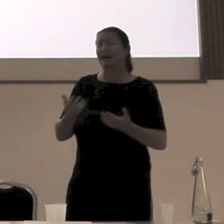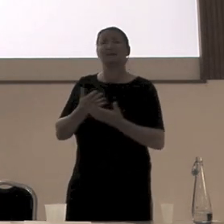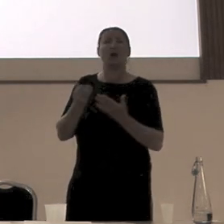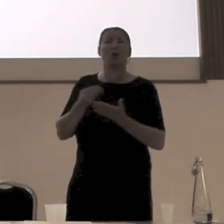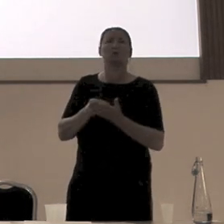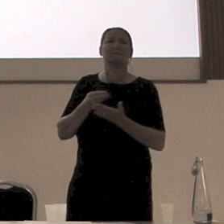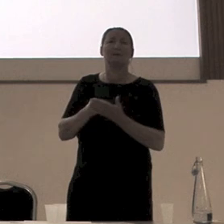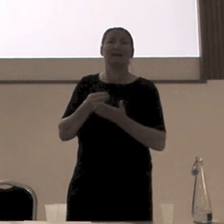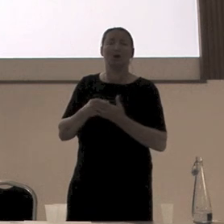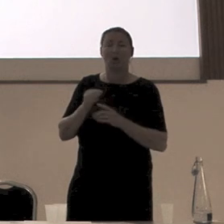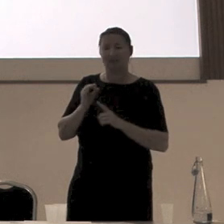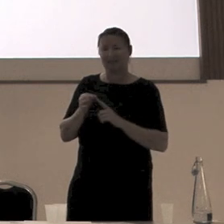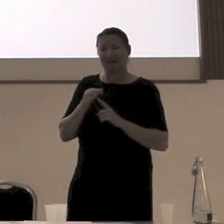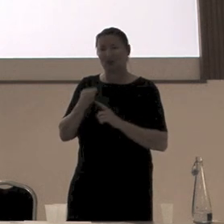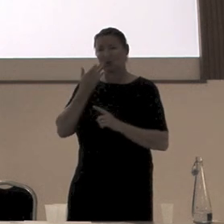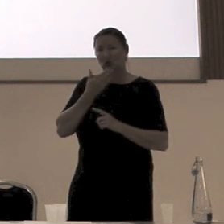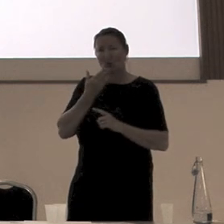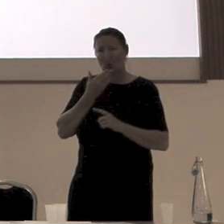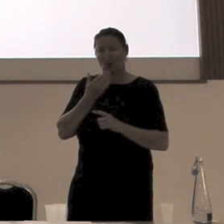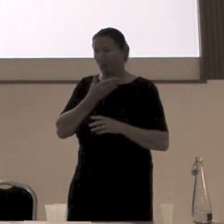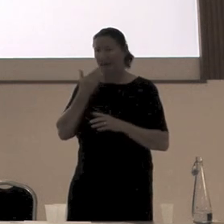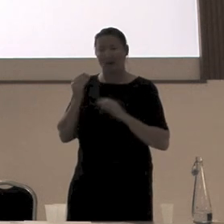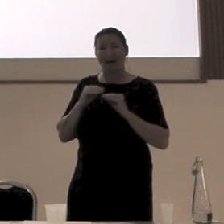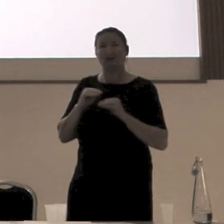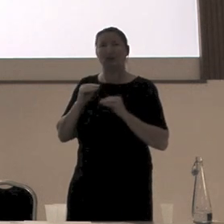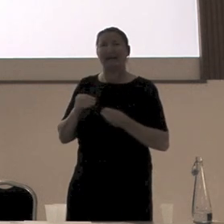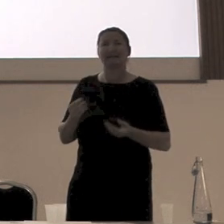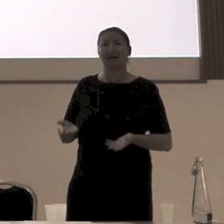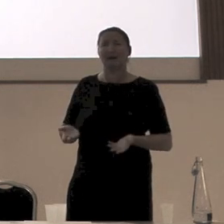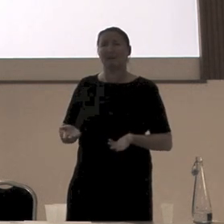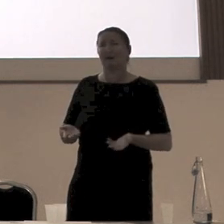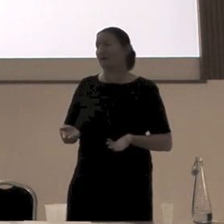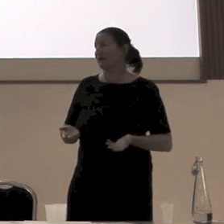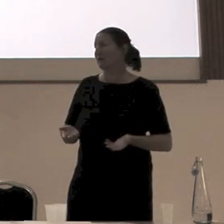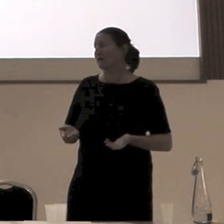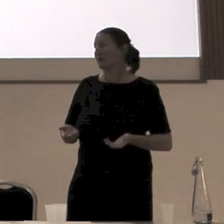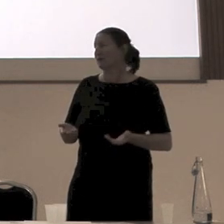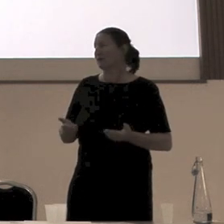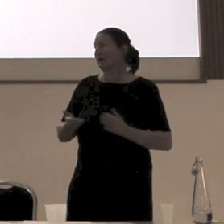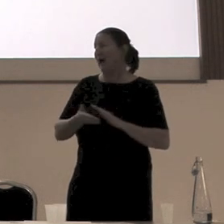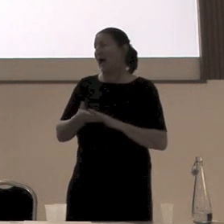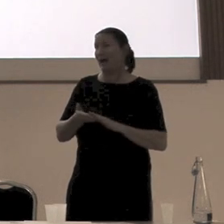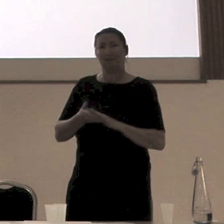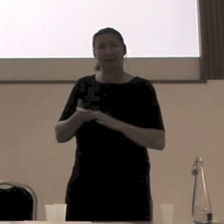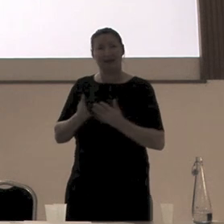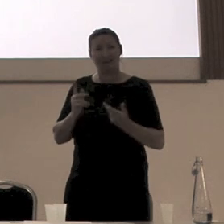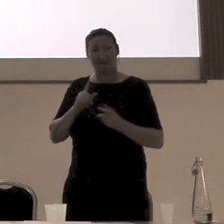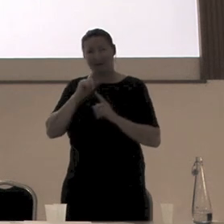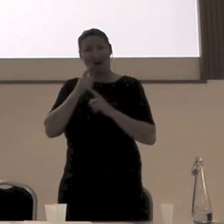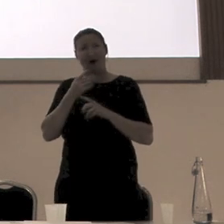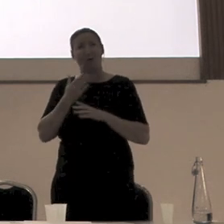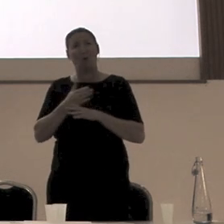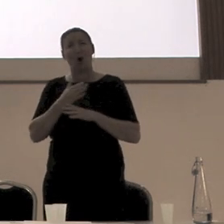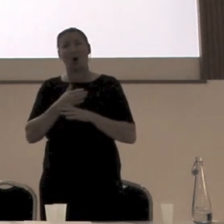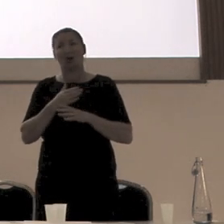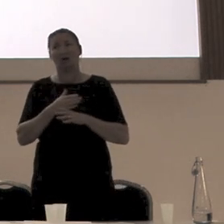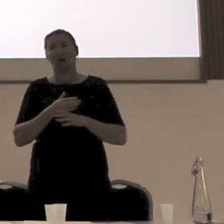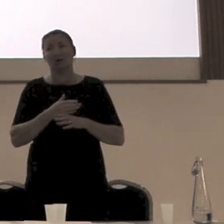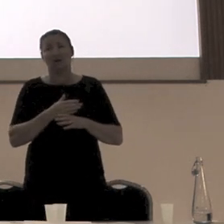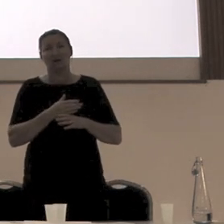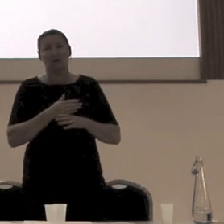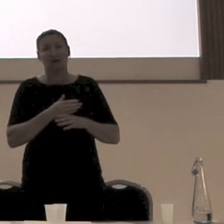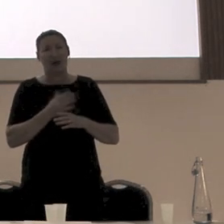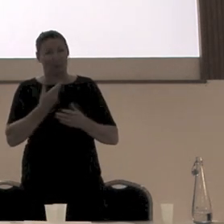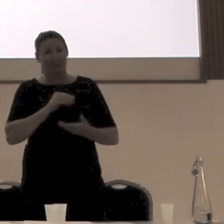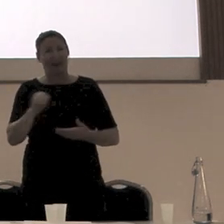on special schools which don't educate them and also lead to them having no livelihood for the rest of their lives, so everybody else